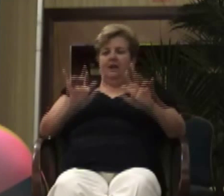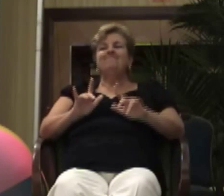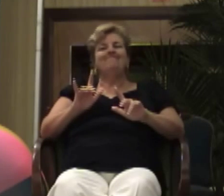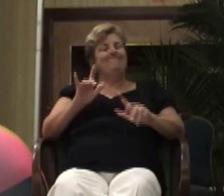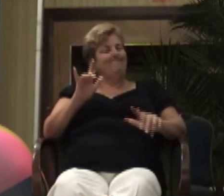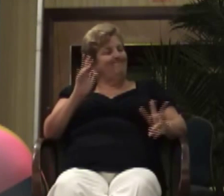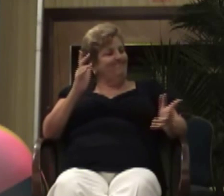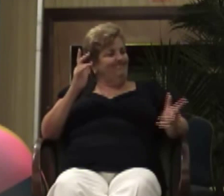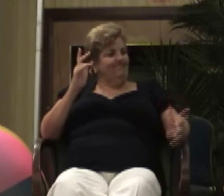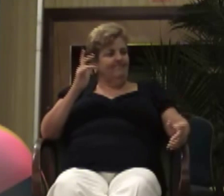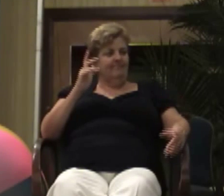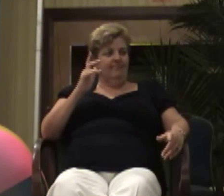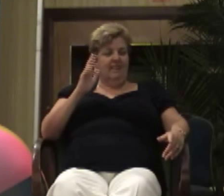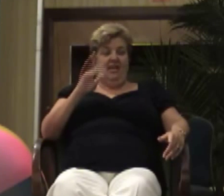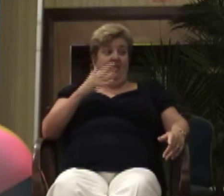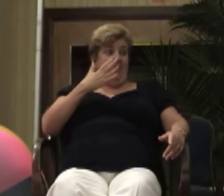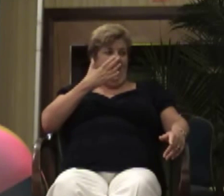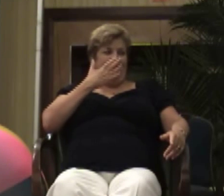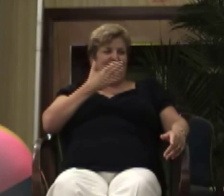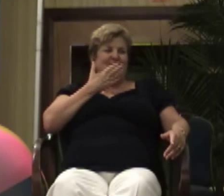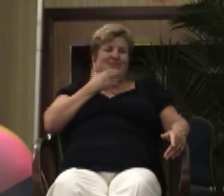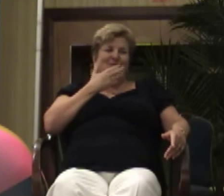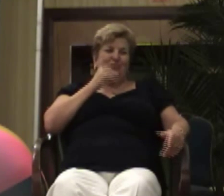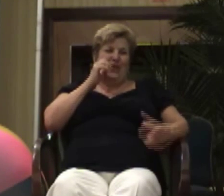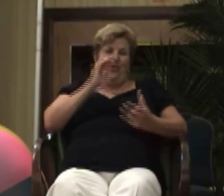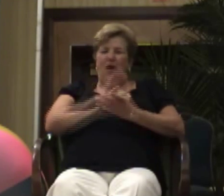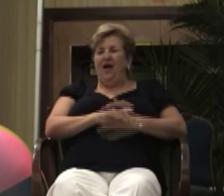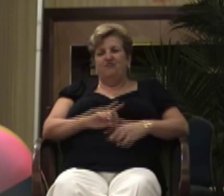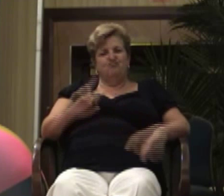Pull that sweet little wife if you want to.